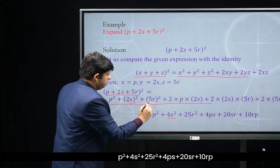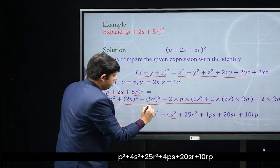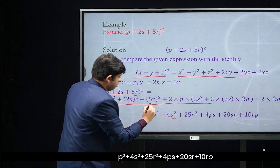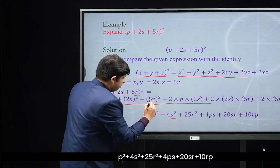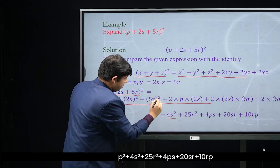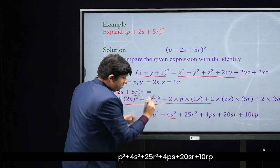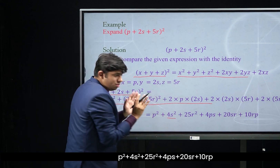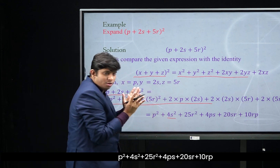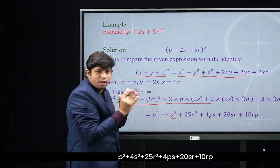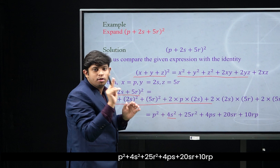20sr plus 10rp.